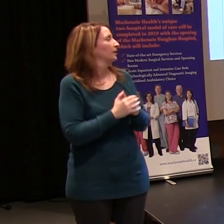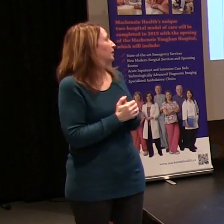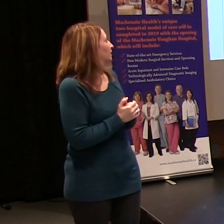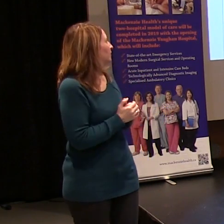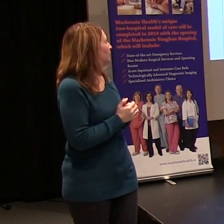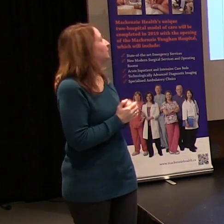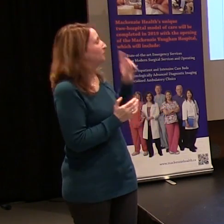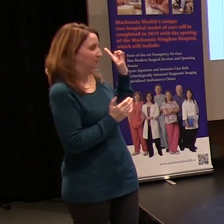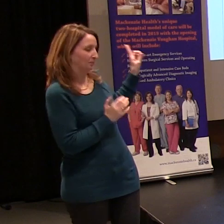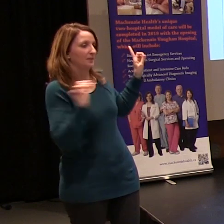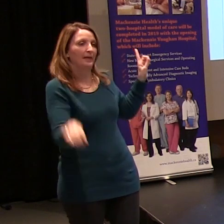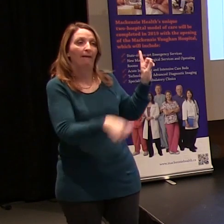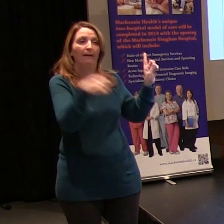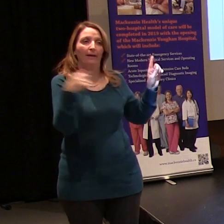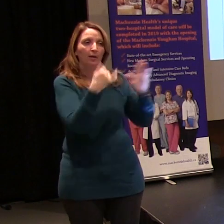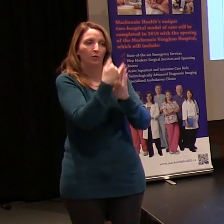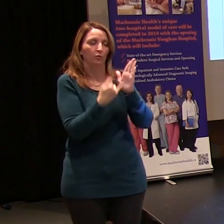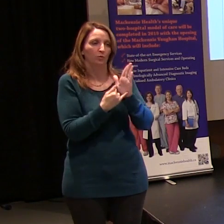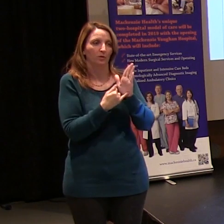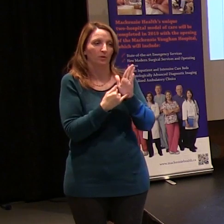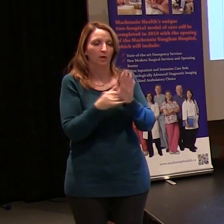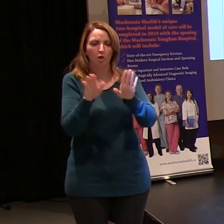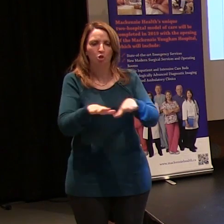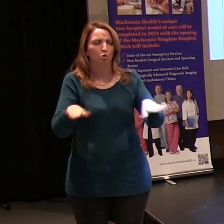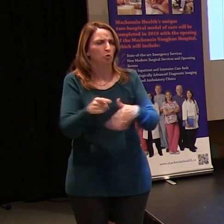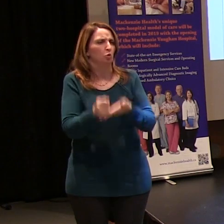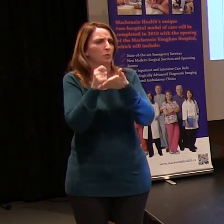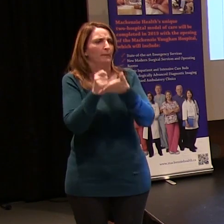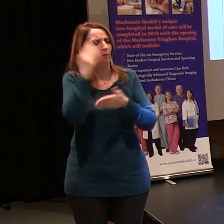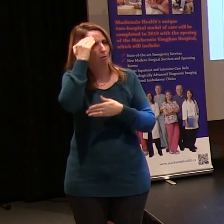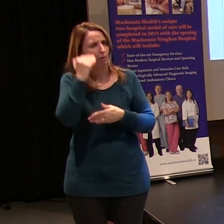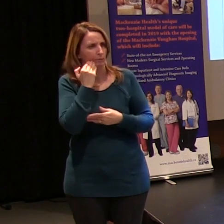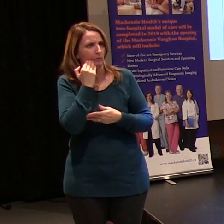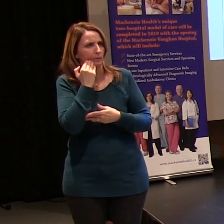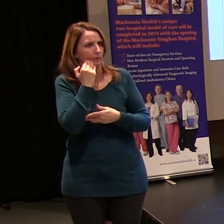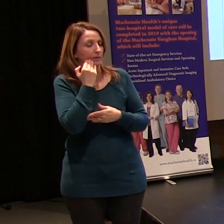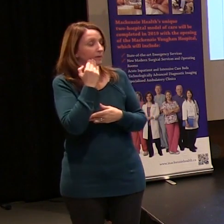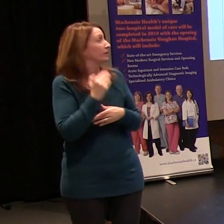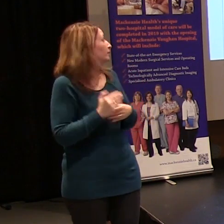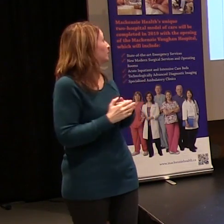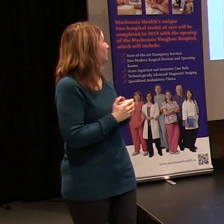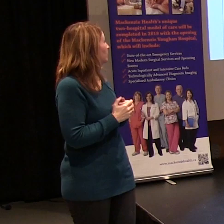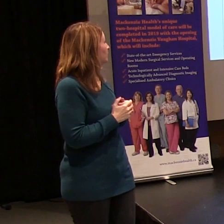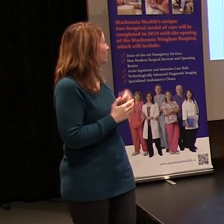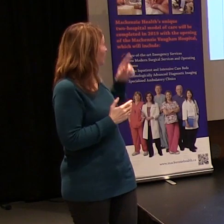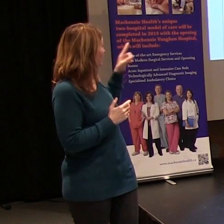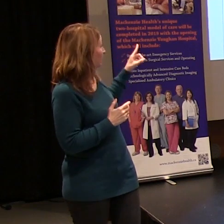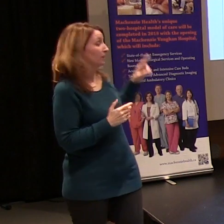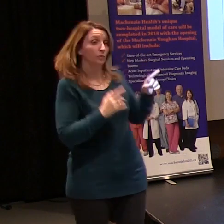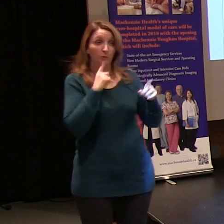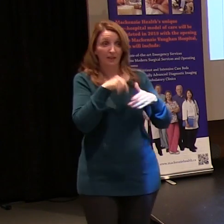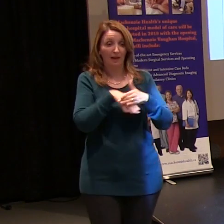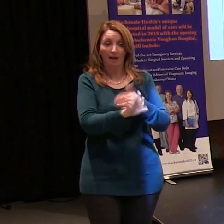another design that we did for children treatment, that really the entrance to this building, it's through the